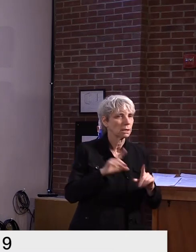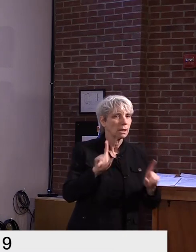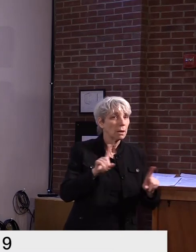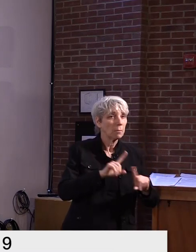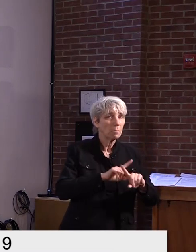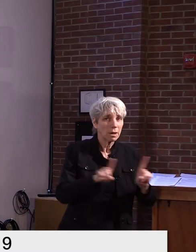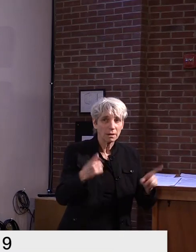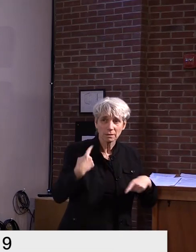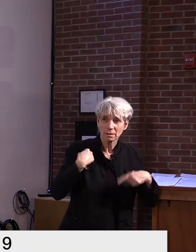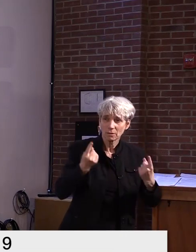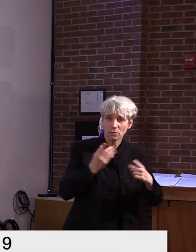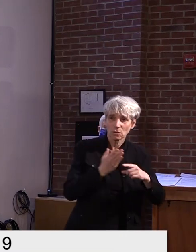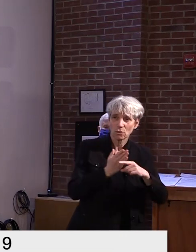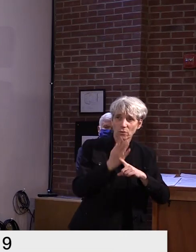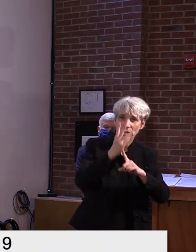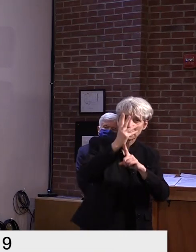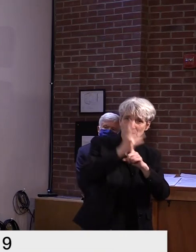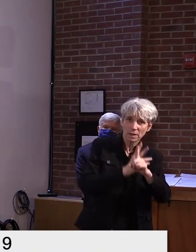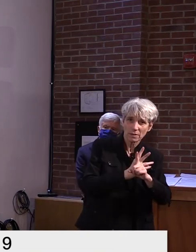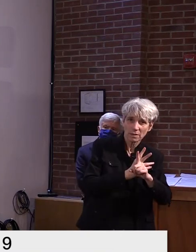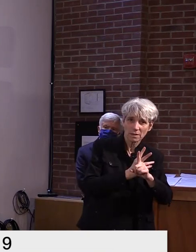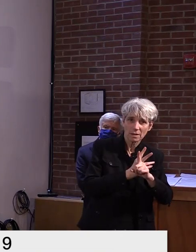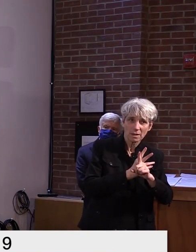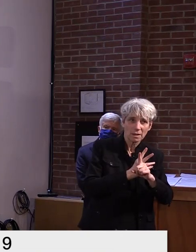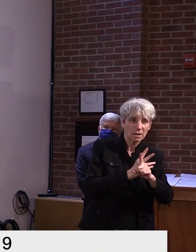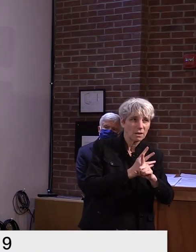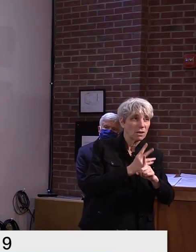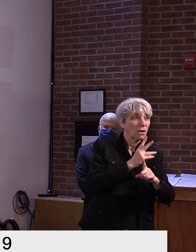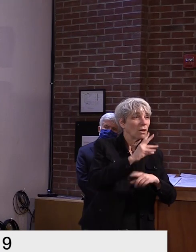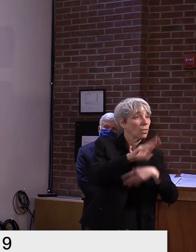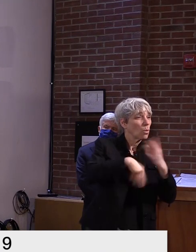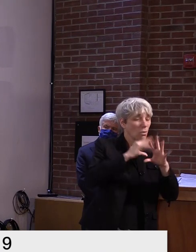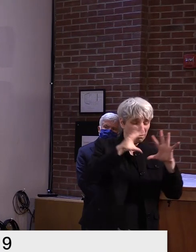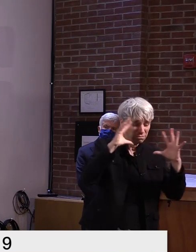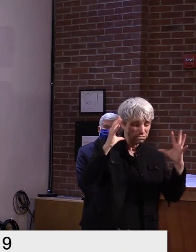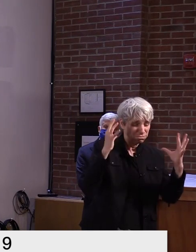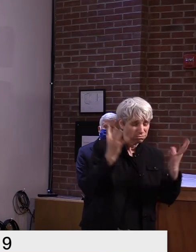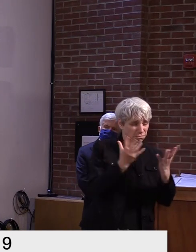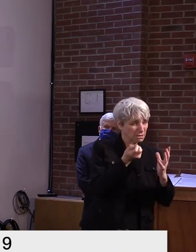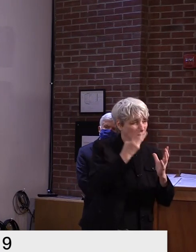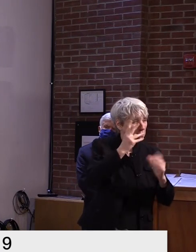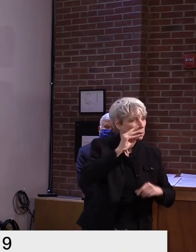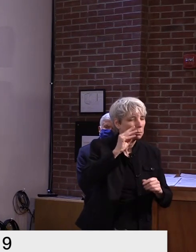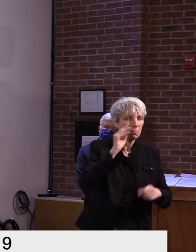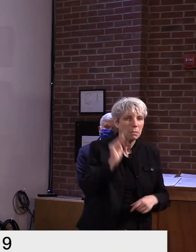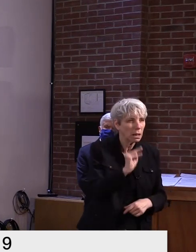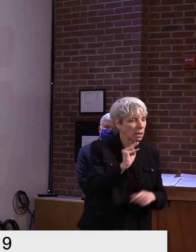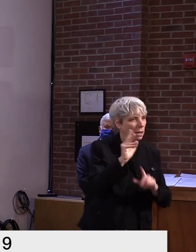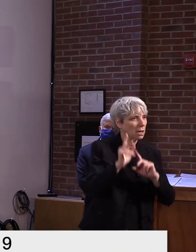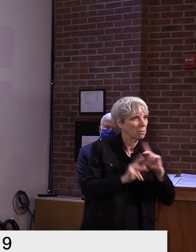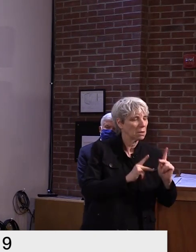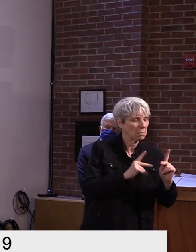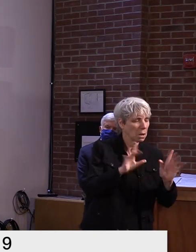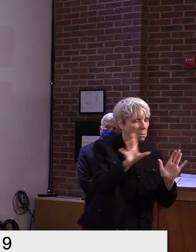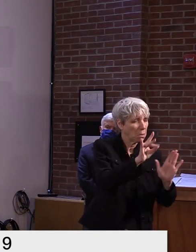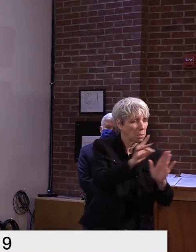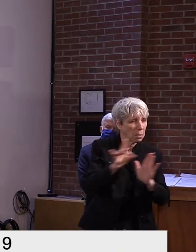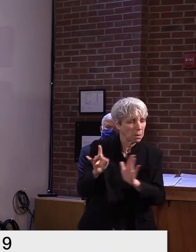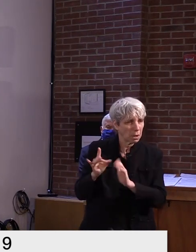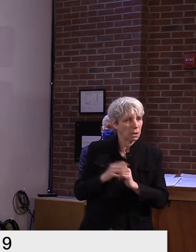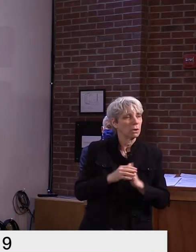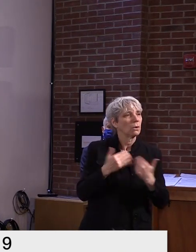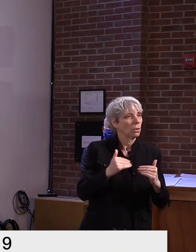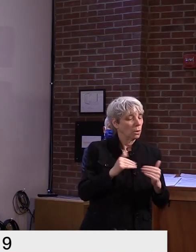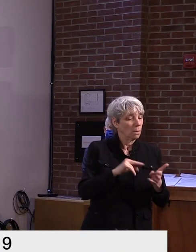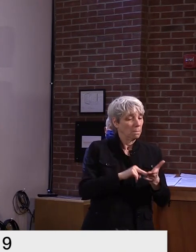half a year and millions of cases worldwide, our experience is that people who may have been in close contact